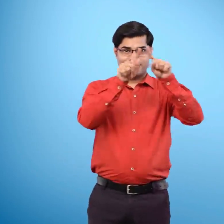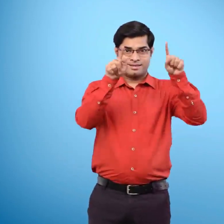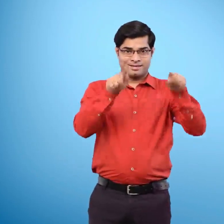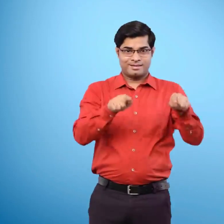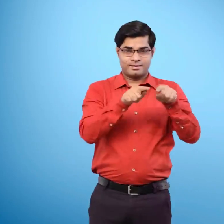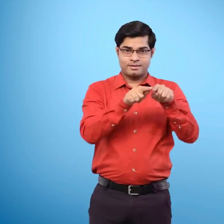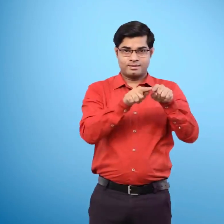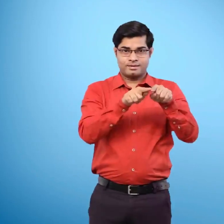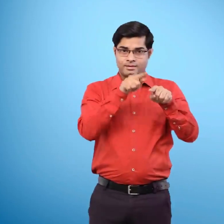Box 1.